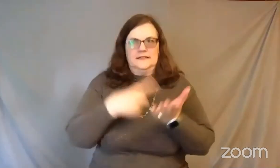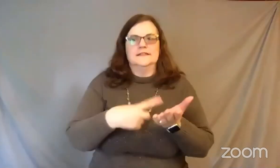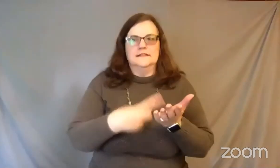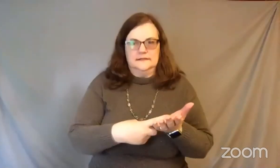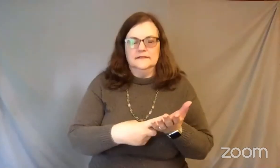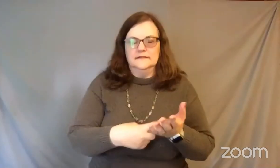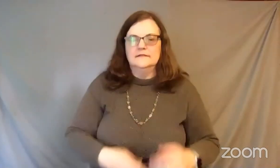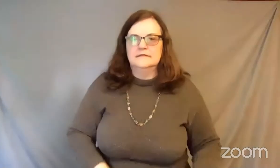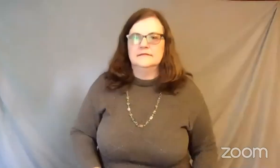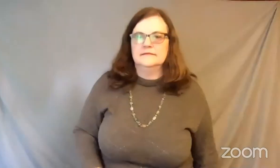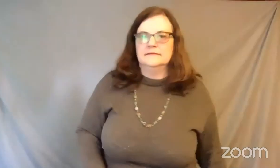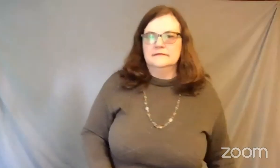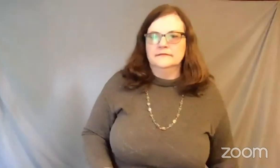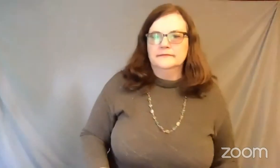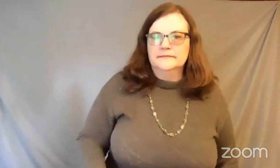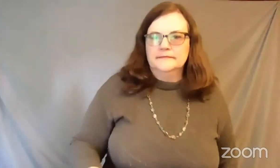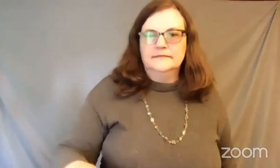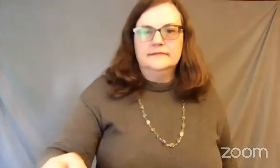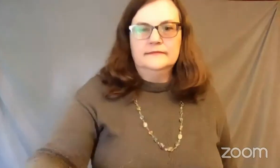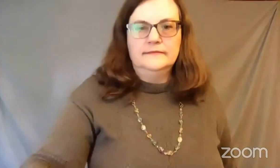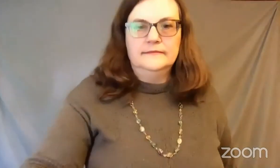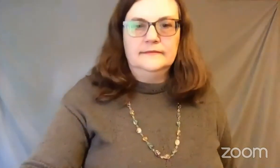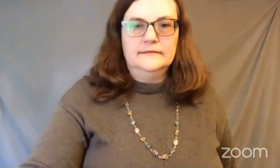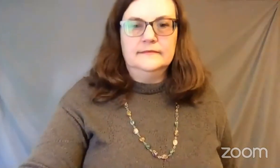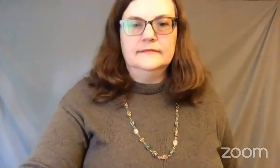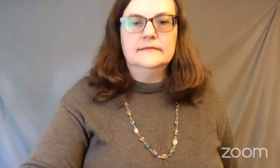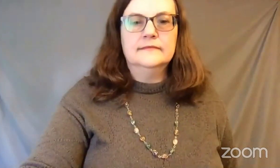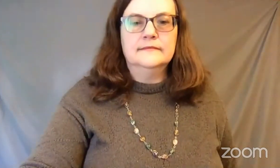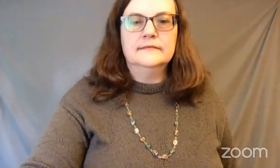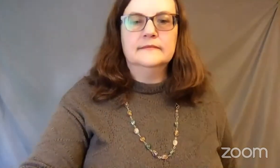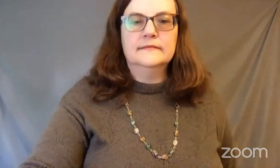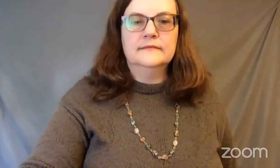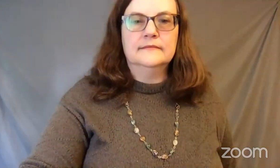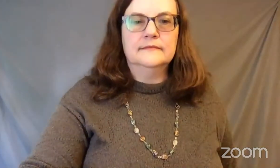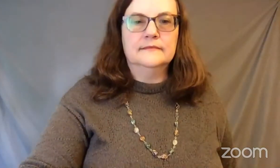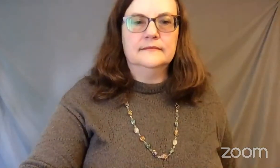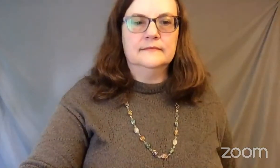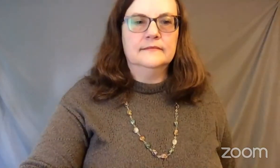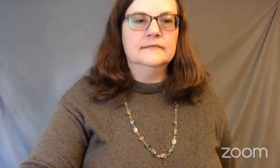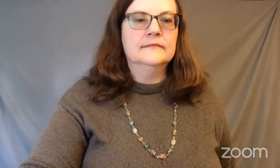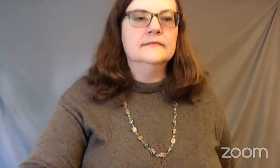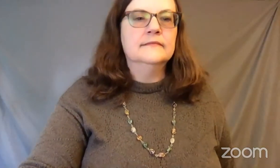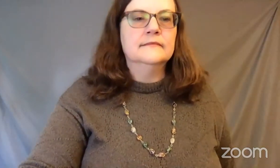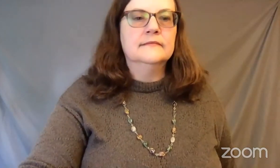of pointing? And this is a topic of quite a bit of research and discussion at the moment.